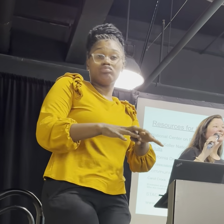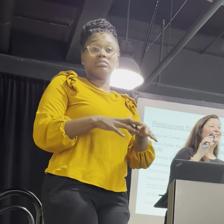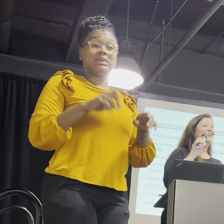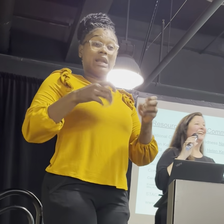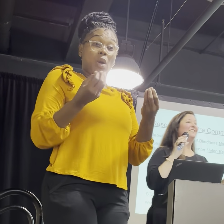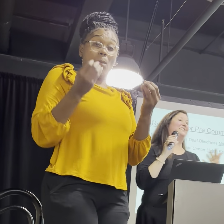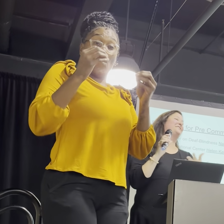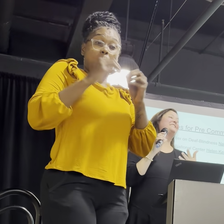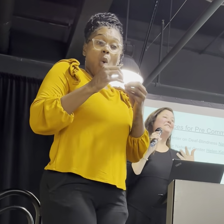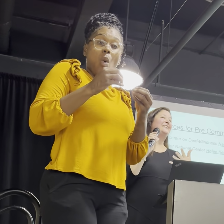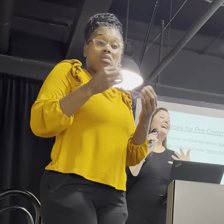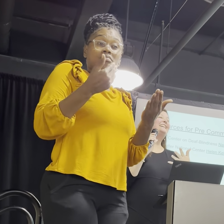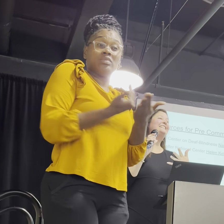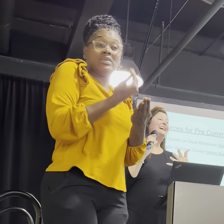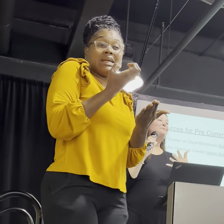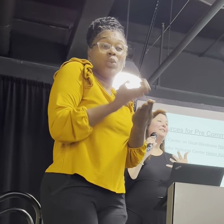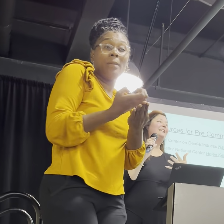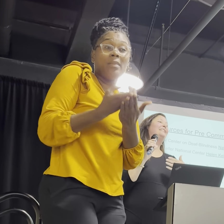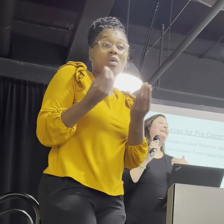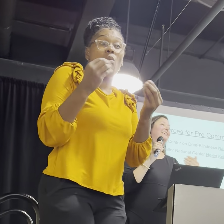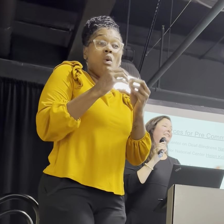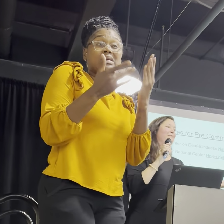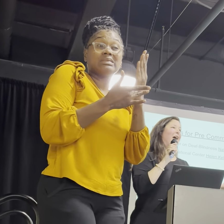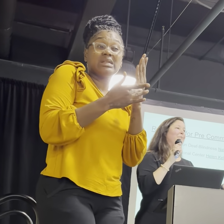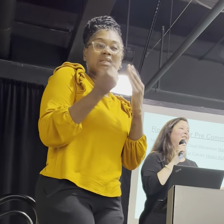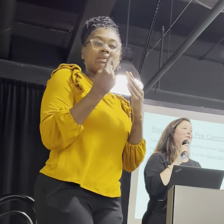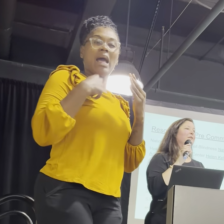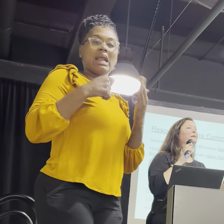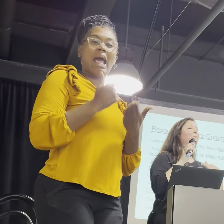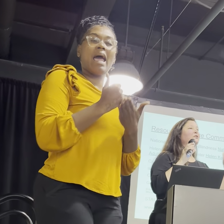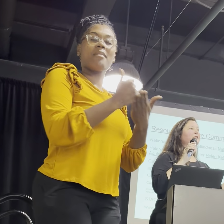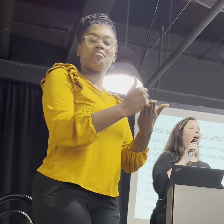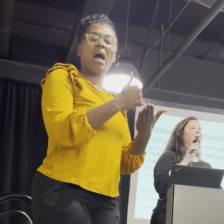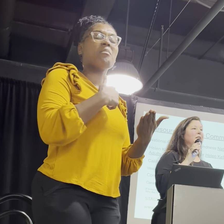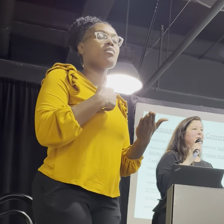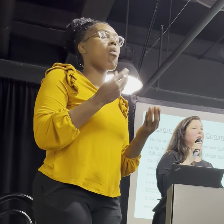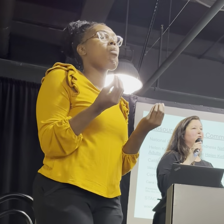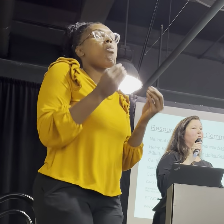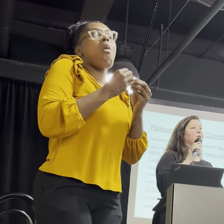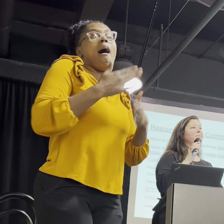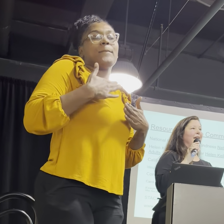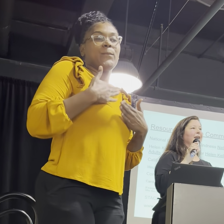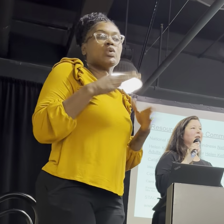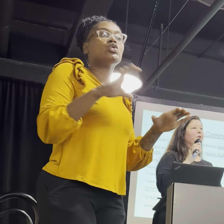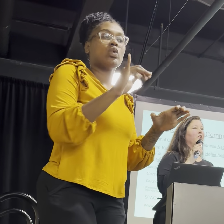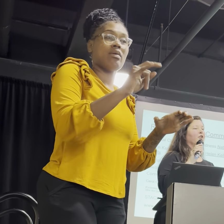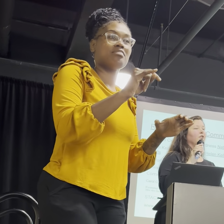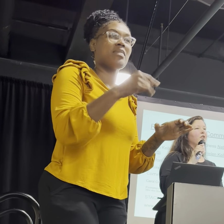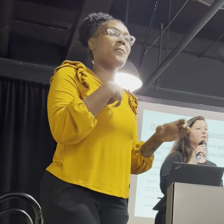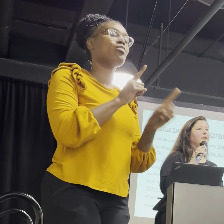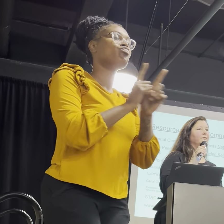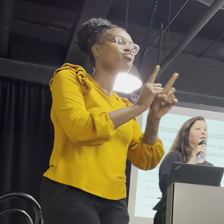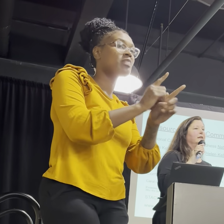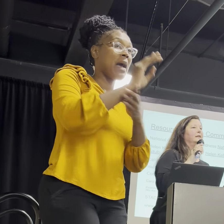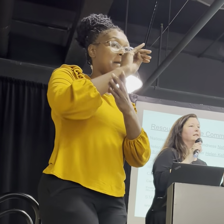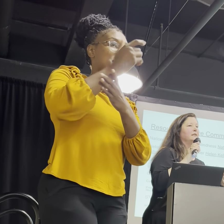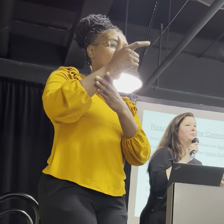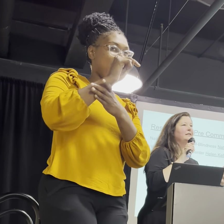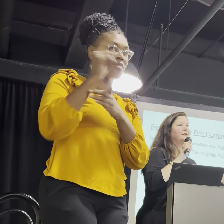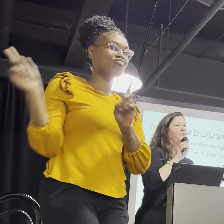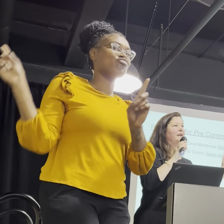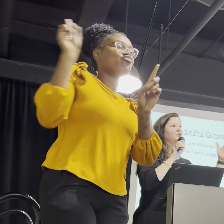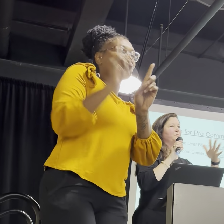CAT, or there's something I need to help with, then I'm happy to do it. But I'm also happy to mentor Megan and bring her along too.